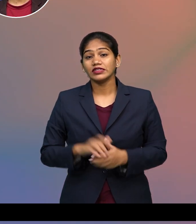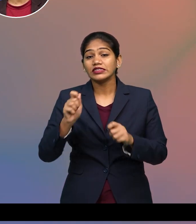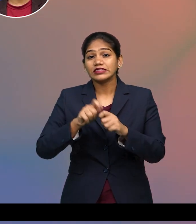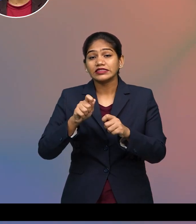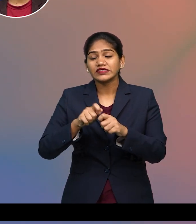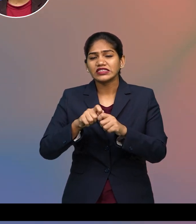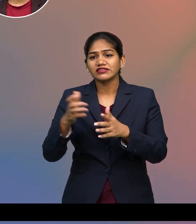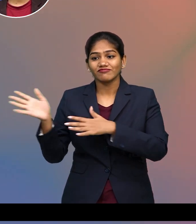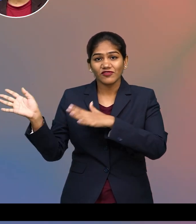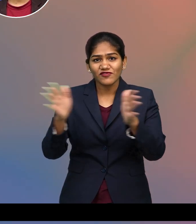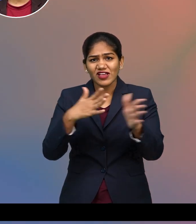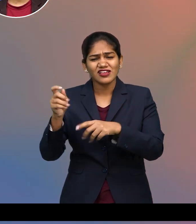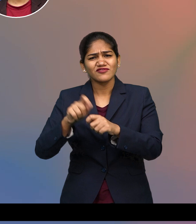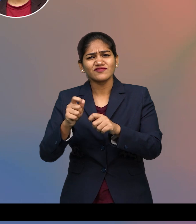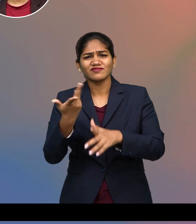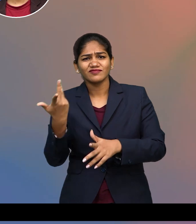Work of wind.